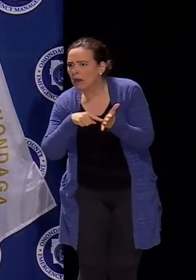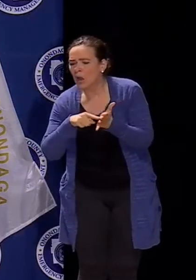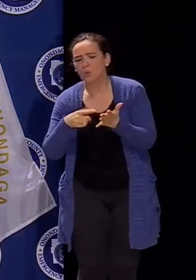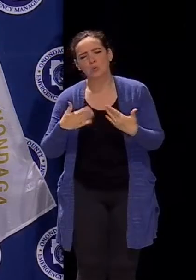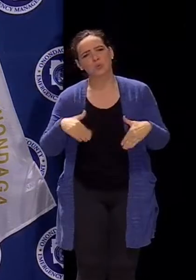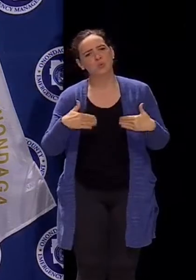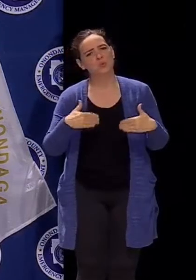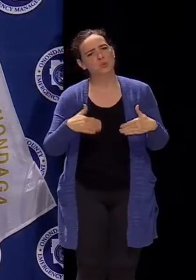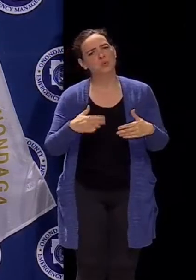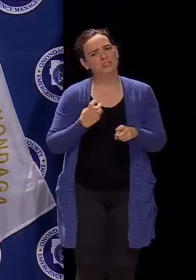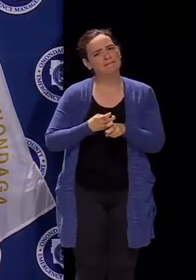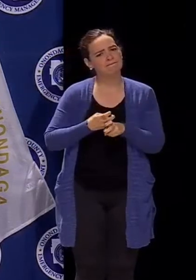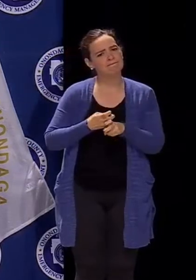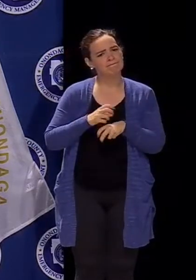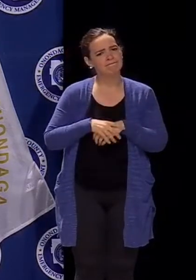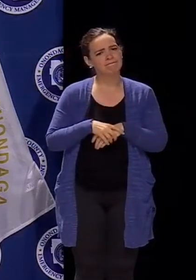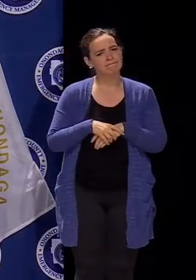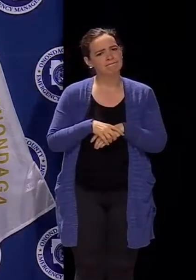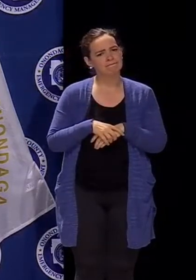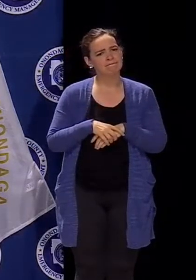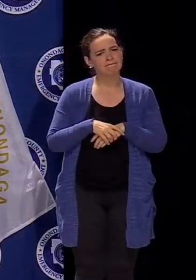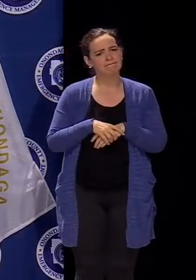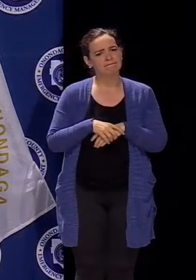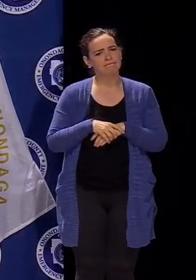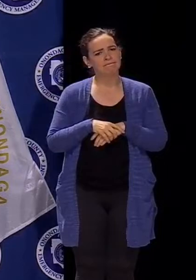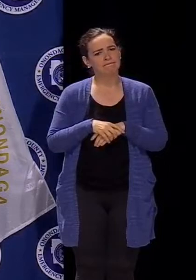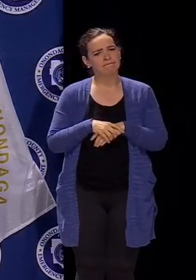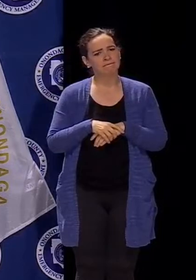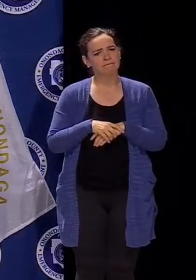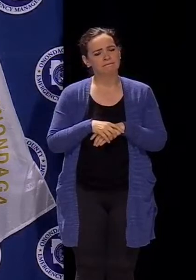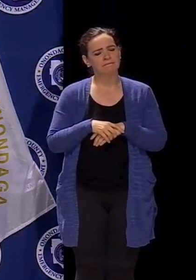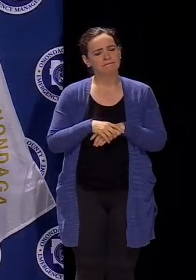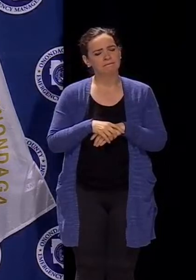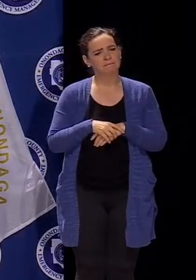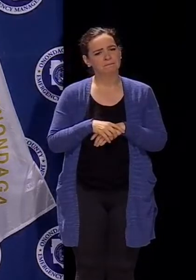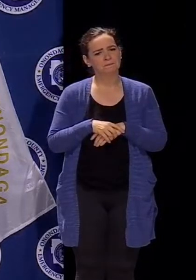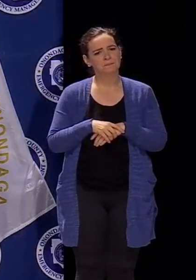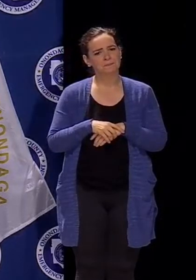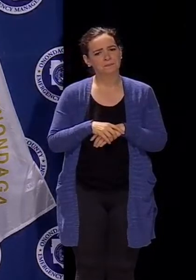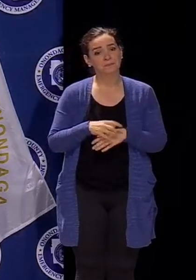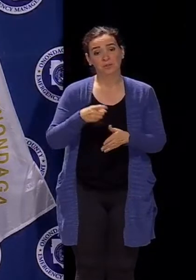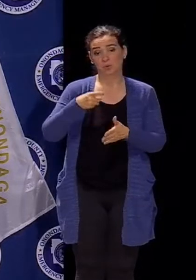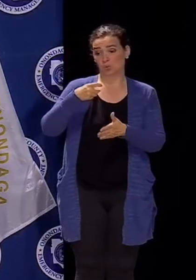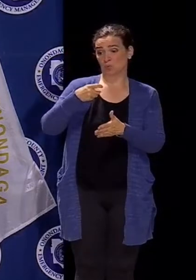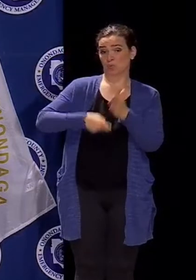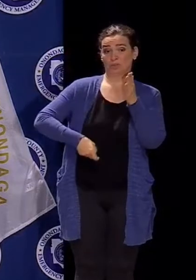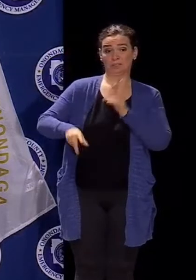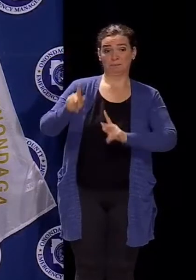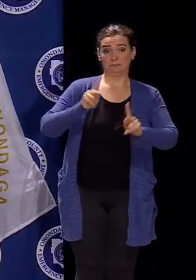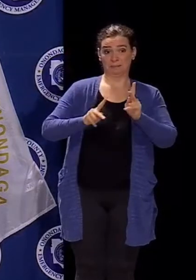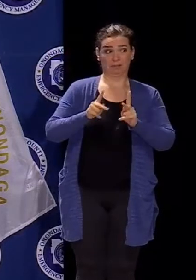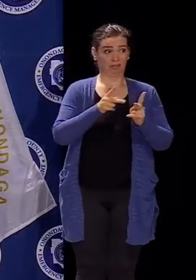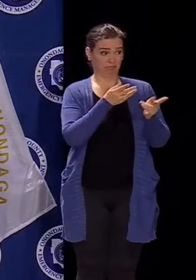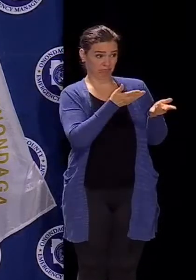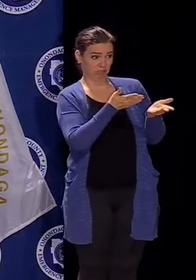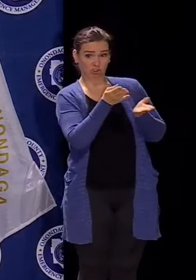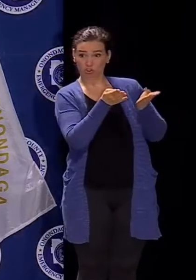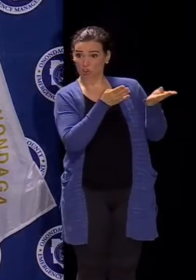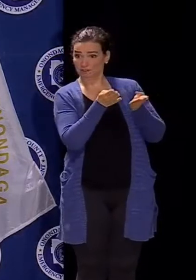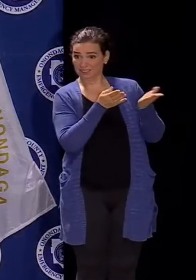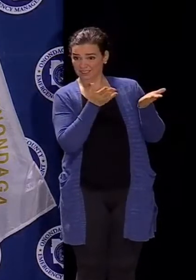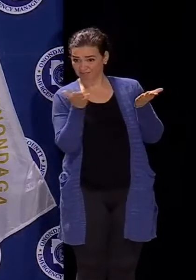are people and services, and you have what's going to probably be a $60 to $100 million